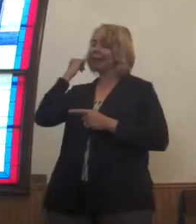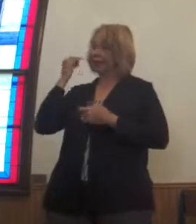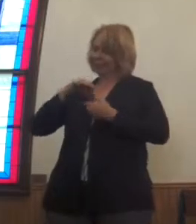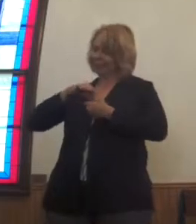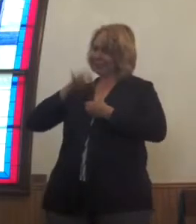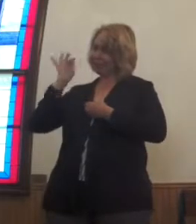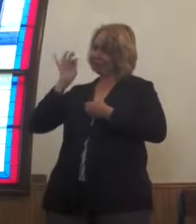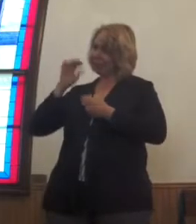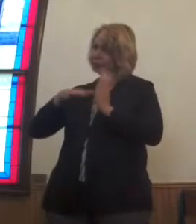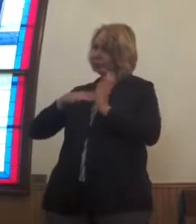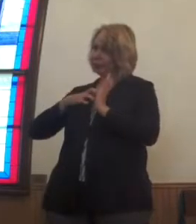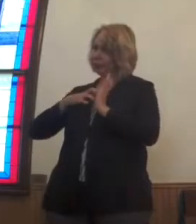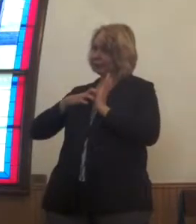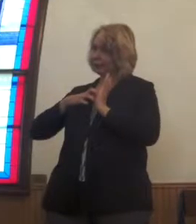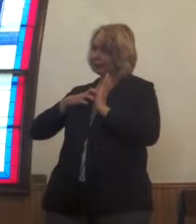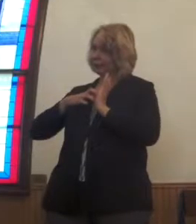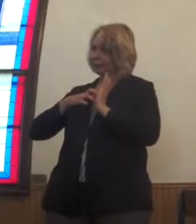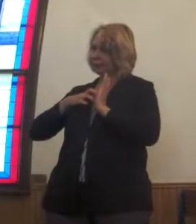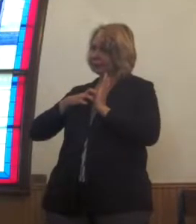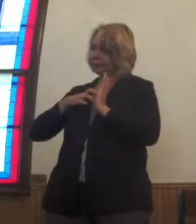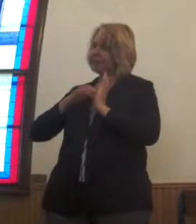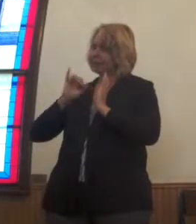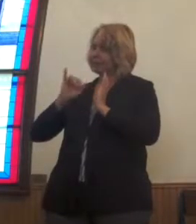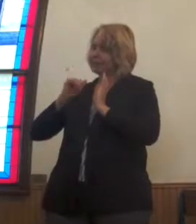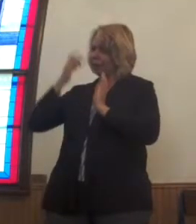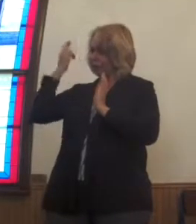as more of a sign of our strength.